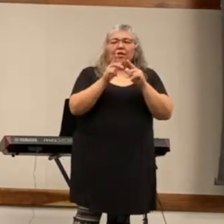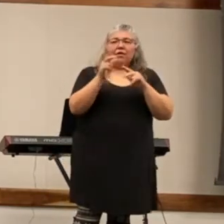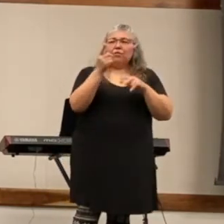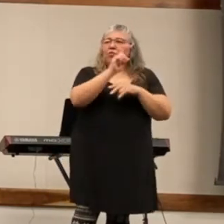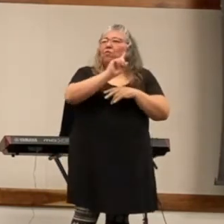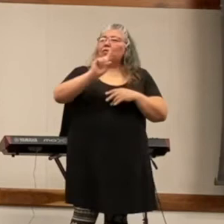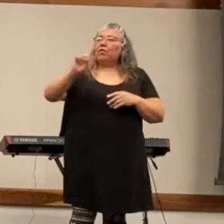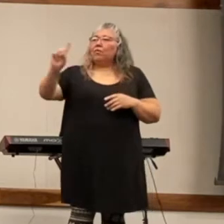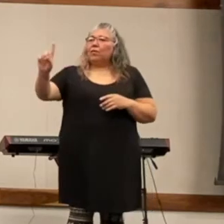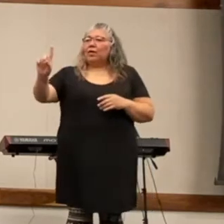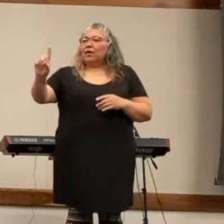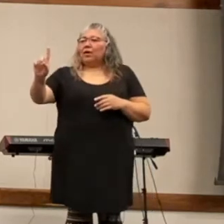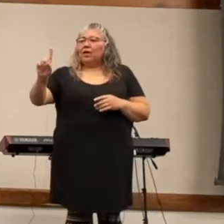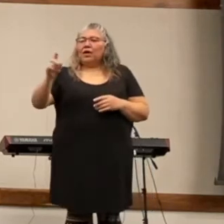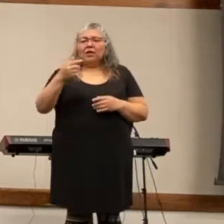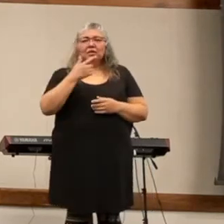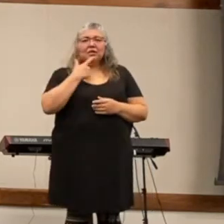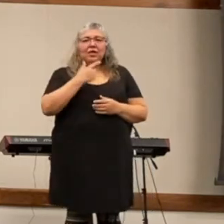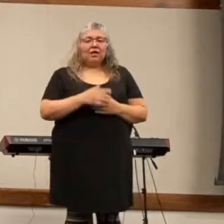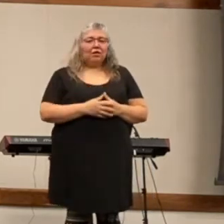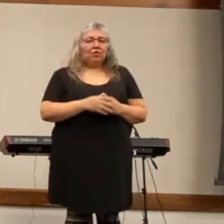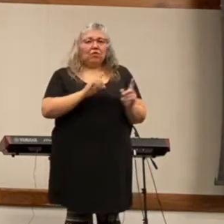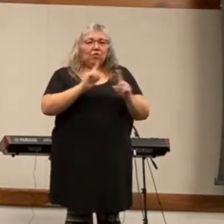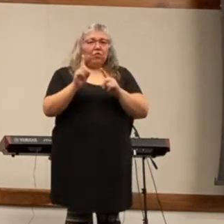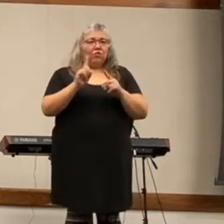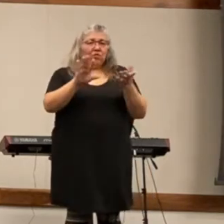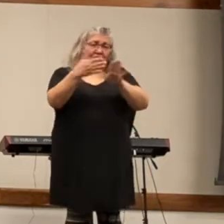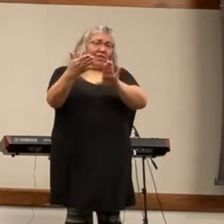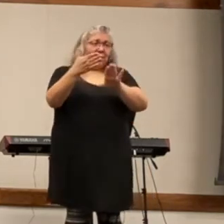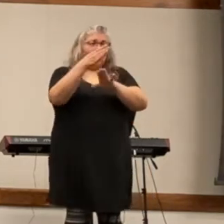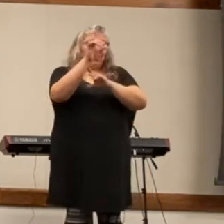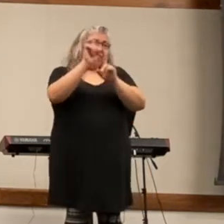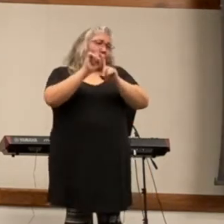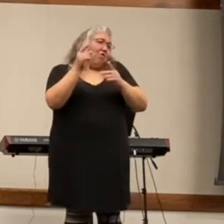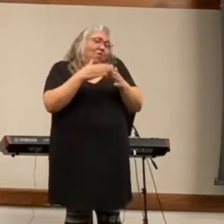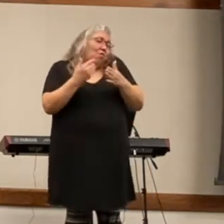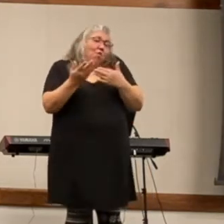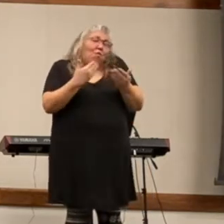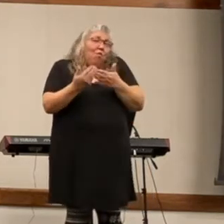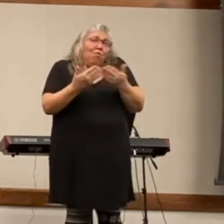away and go to the Death Star or wherever that is that they go.